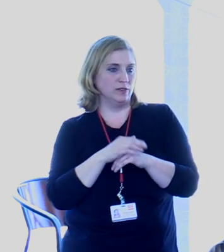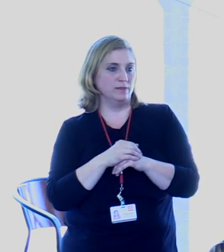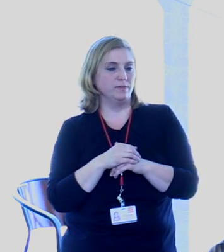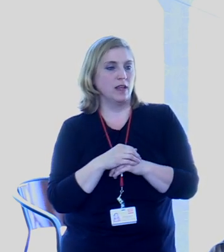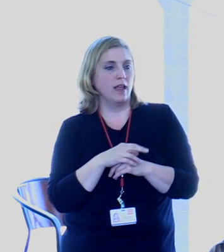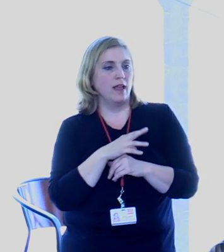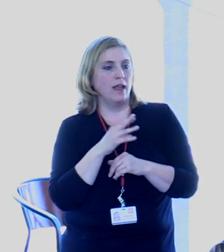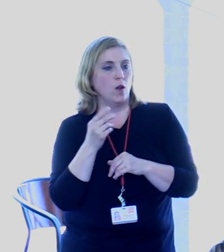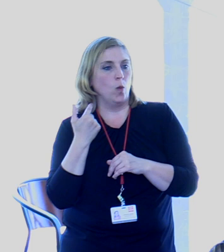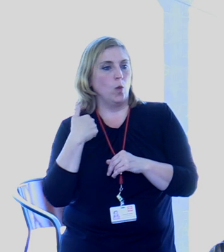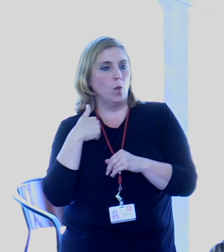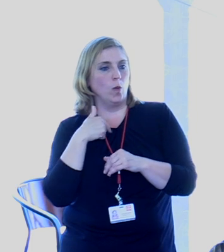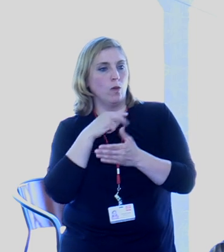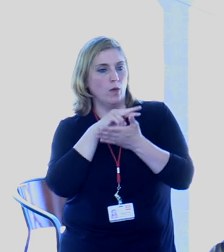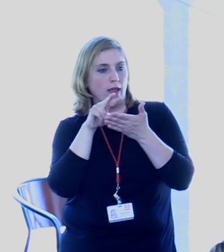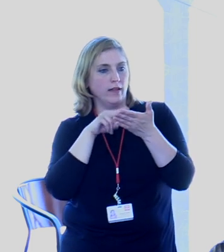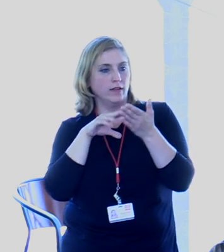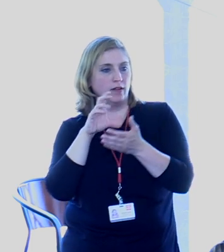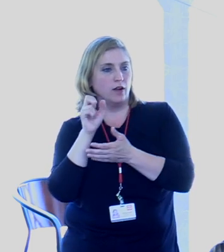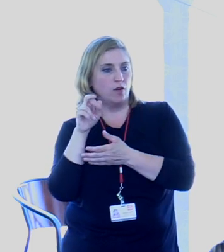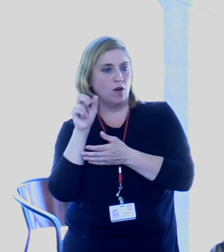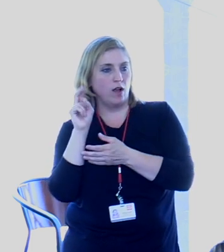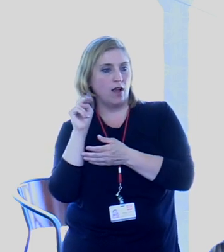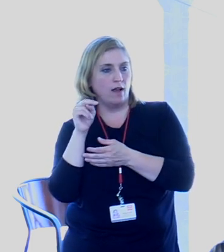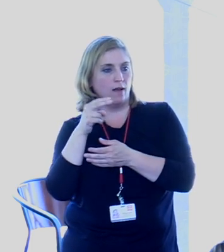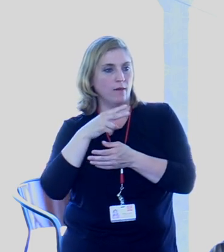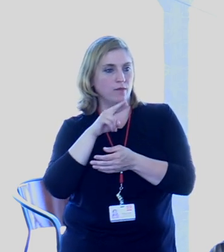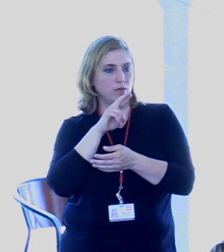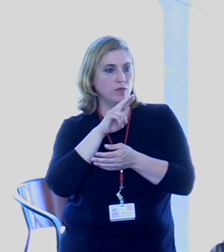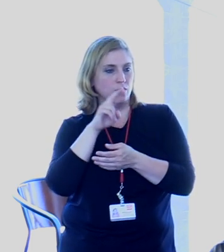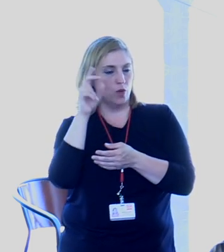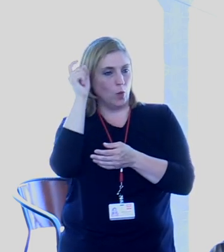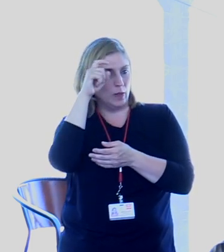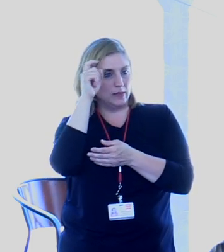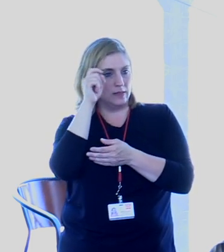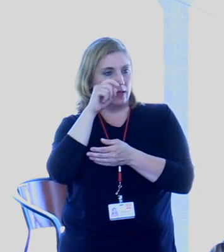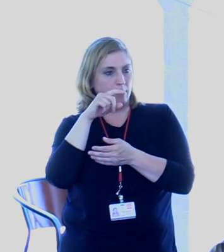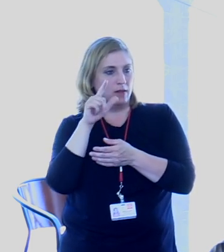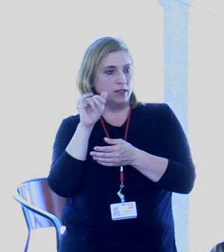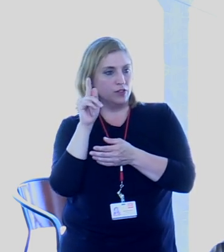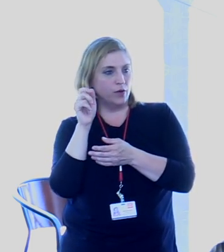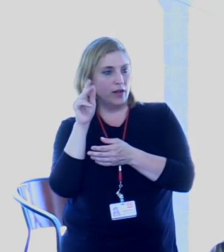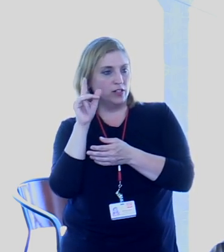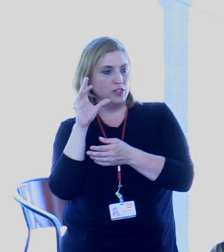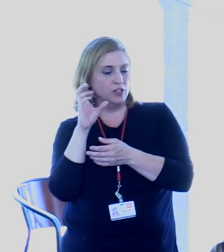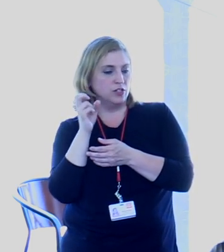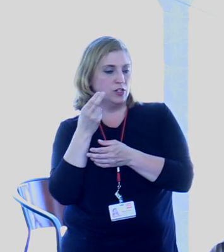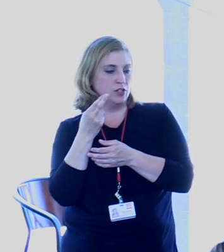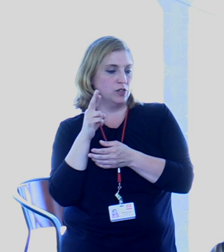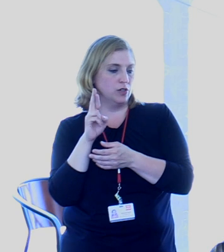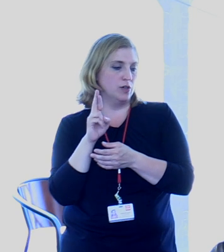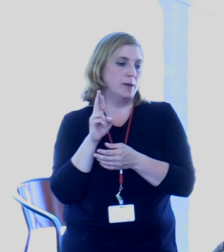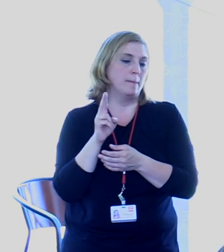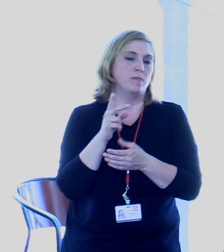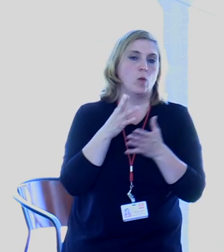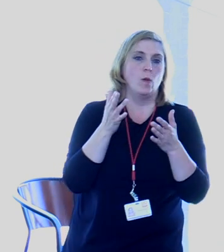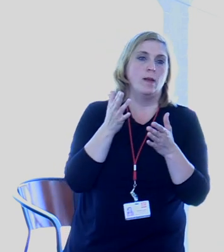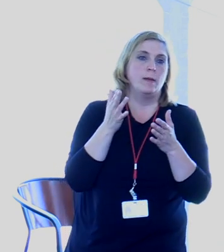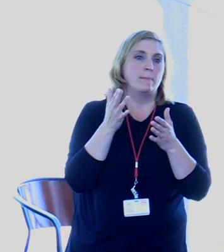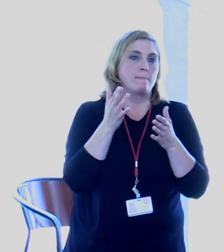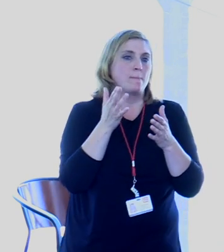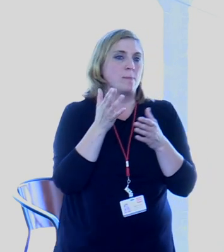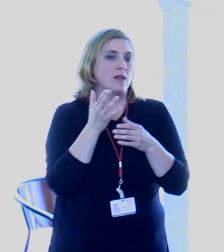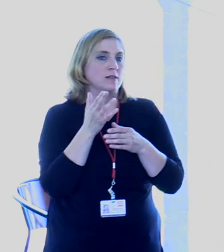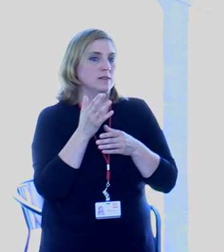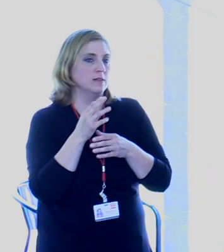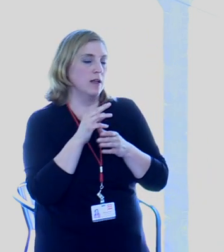Okay, they read the Quran. They read the wisdom literature, and they asked themselves, what are the traits, the characteristics